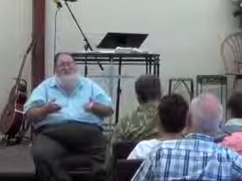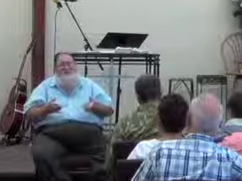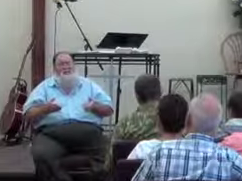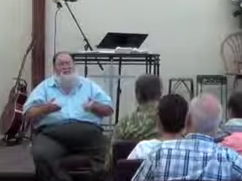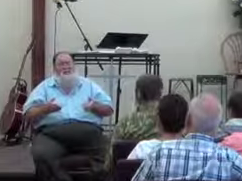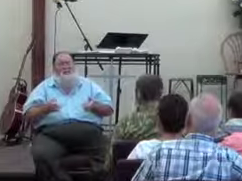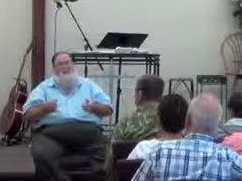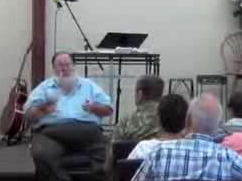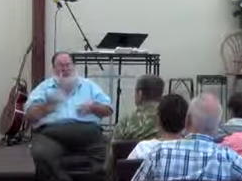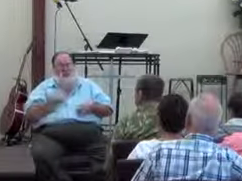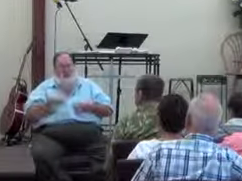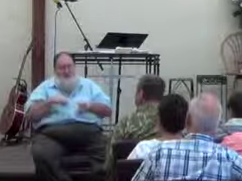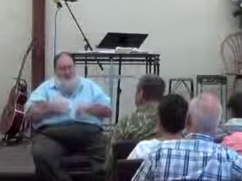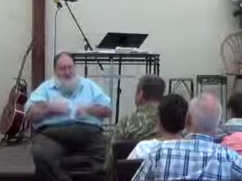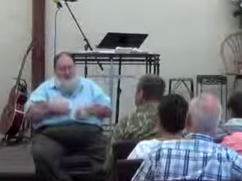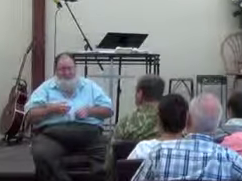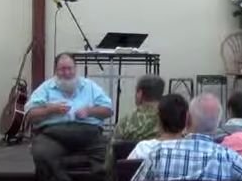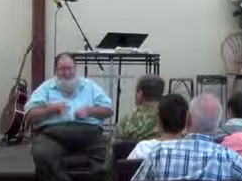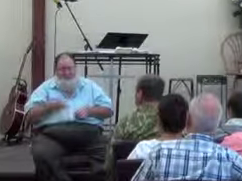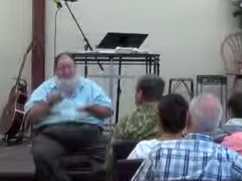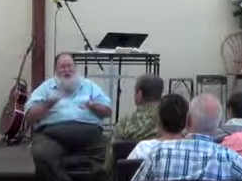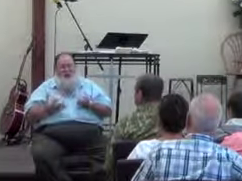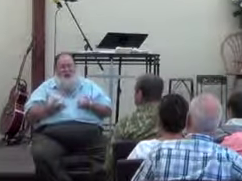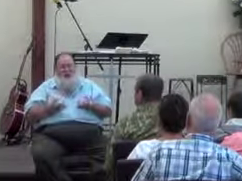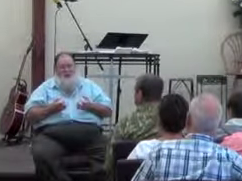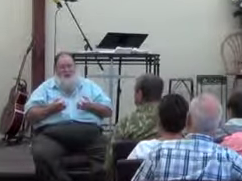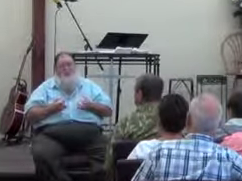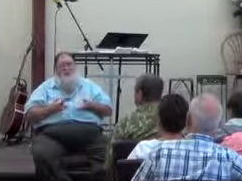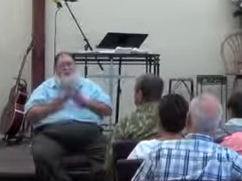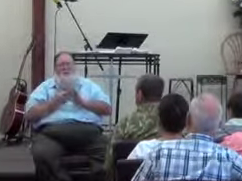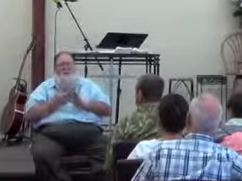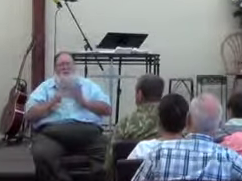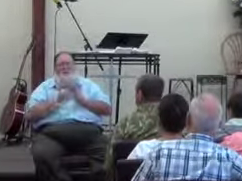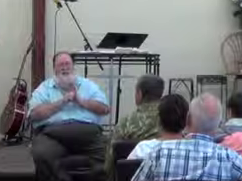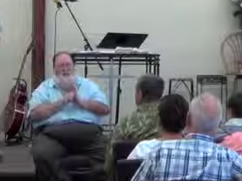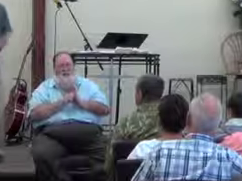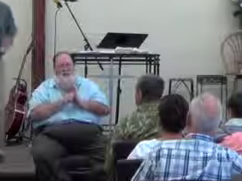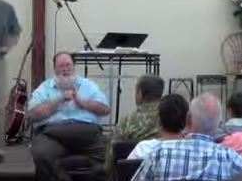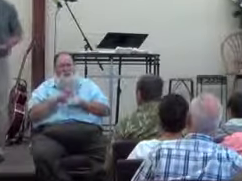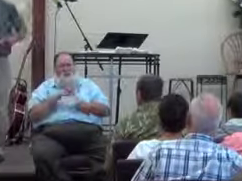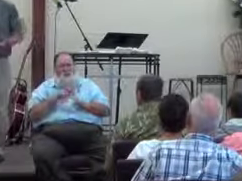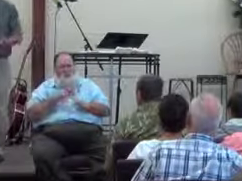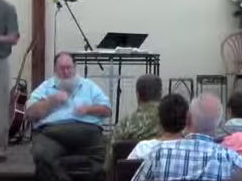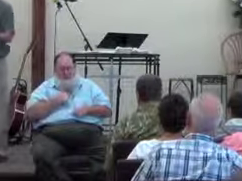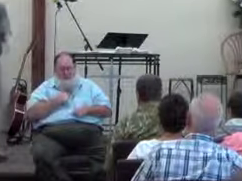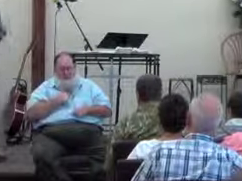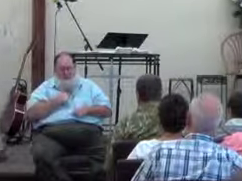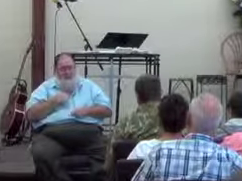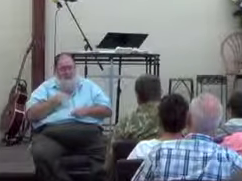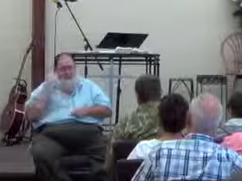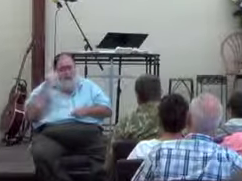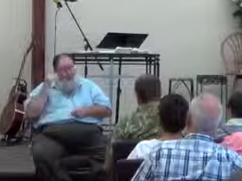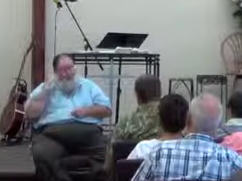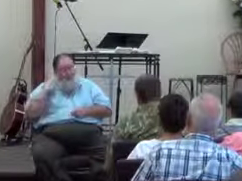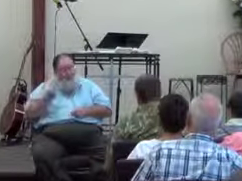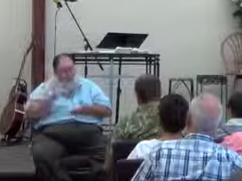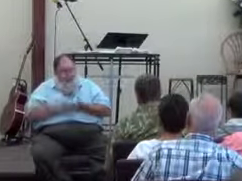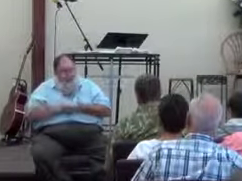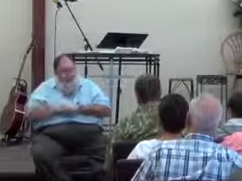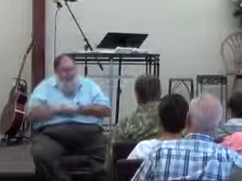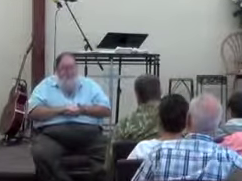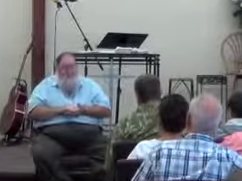doing some things that he shouldn't have been doing. I want to be the example, and I want them to learn from me, so they can see that. Some of us here, maybe, you